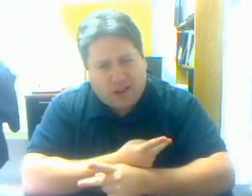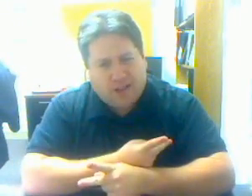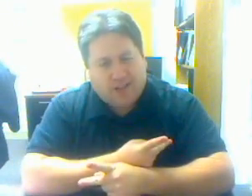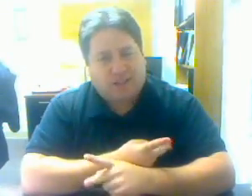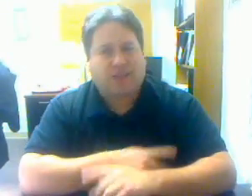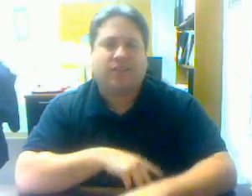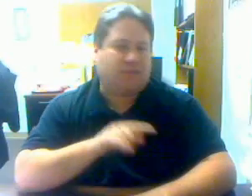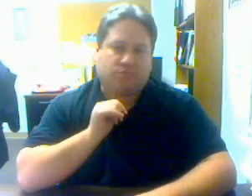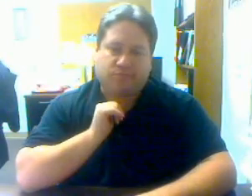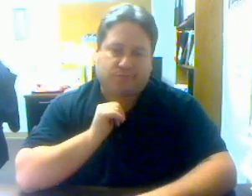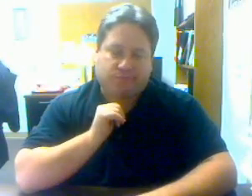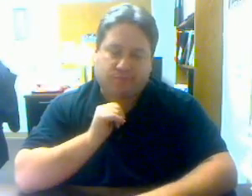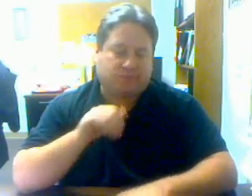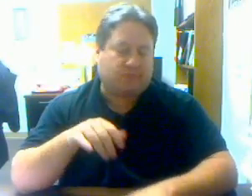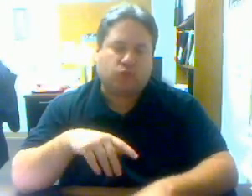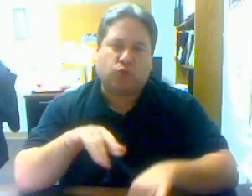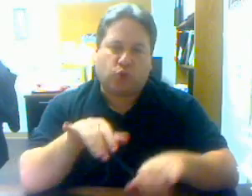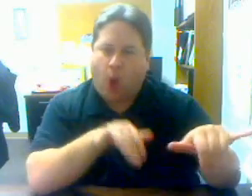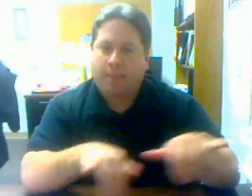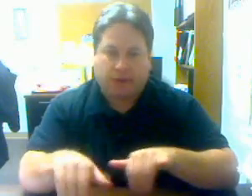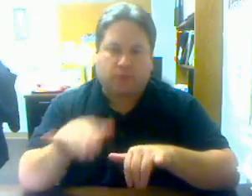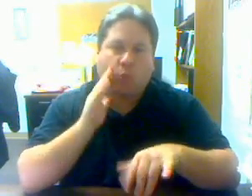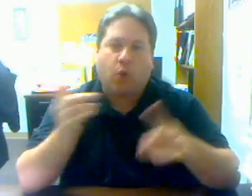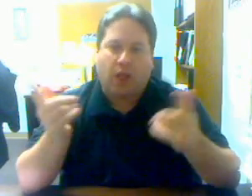access their motivation, what it is that they want.